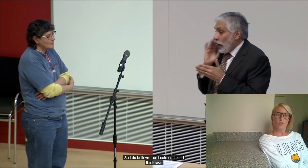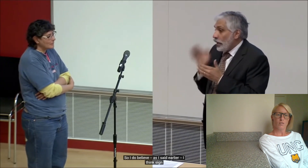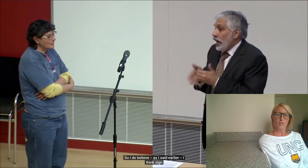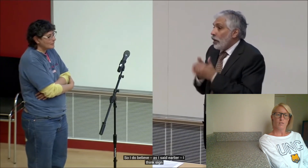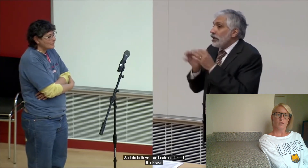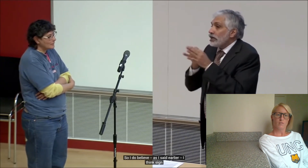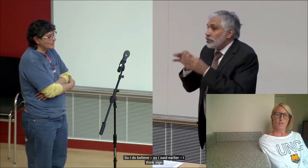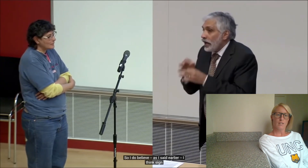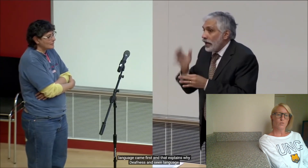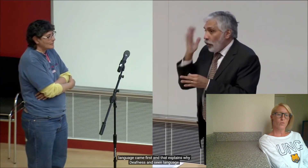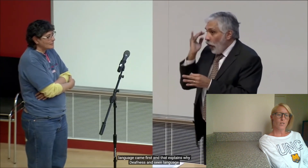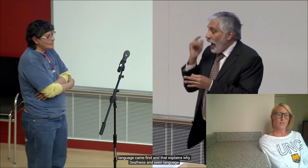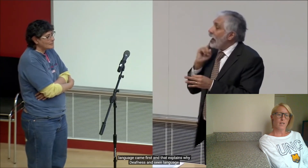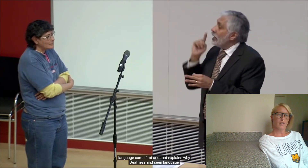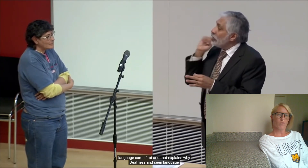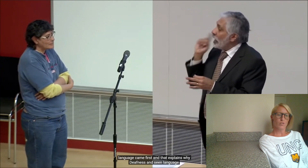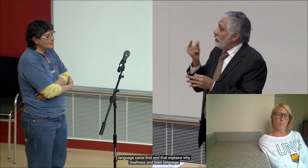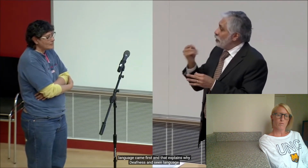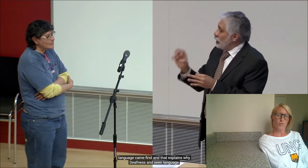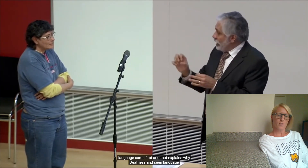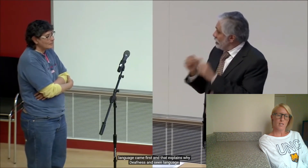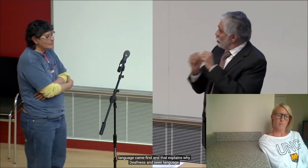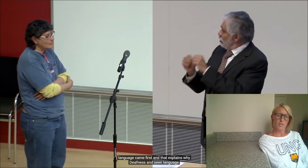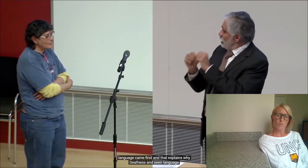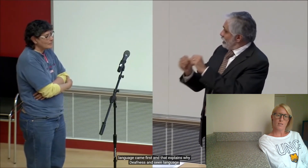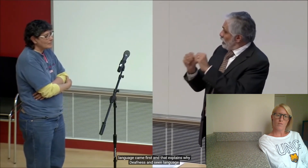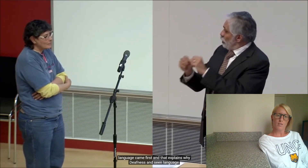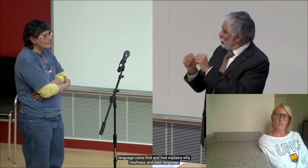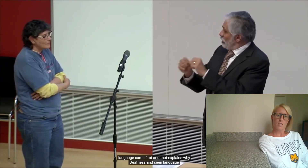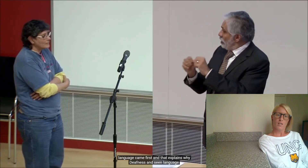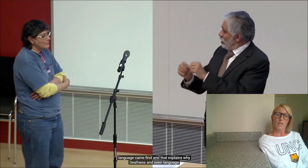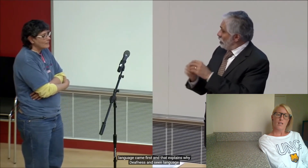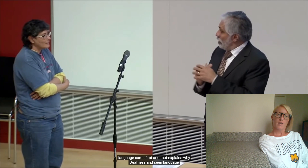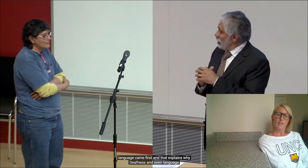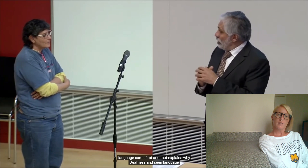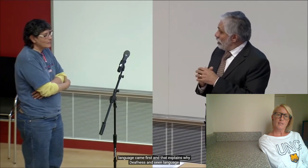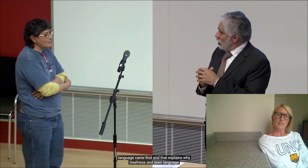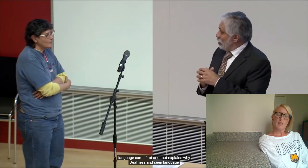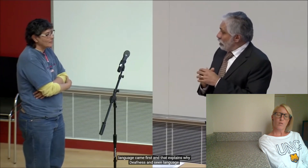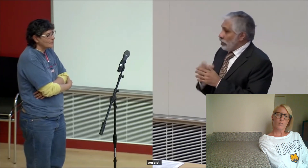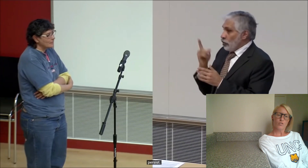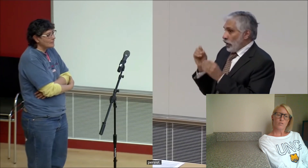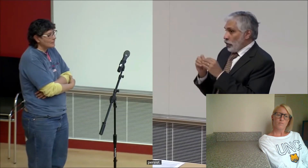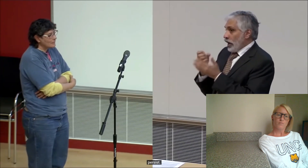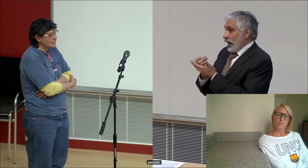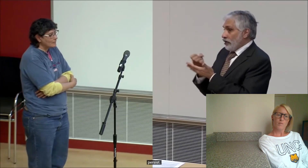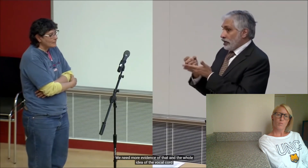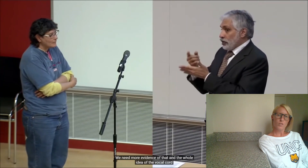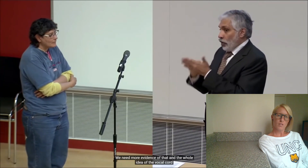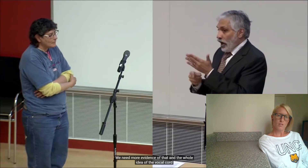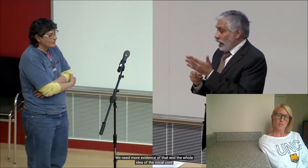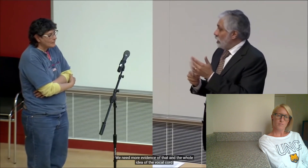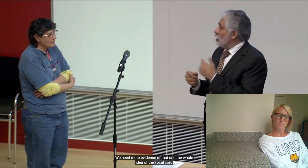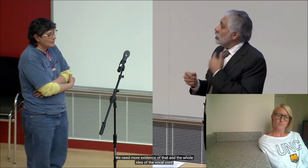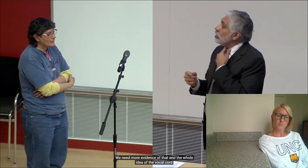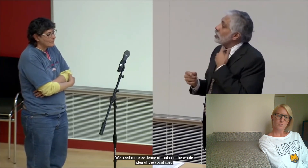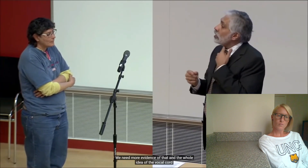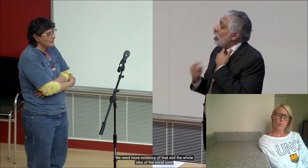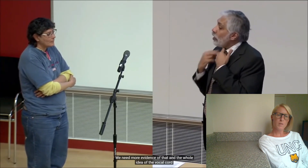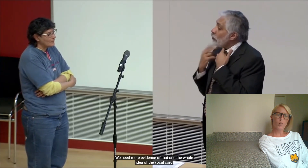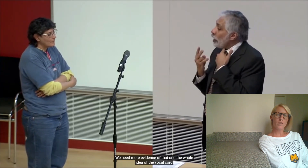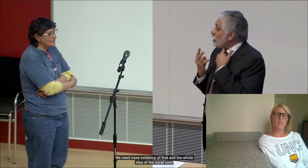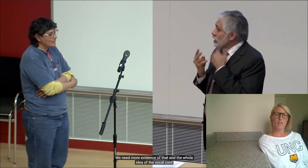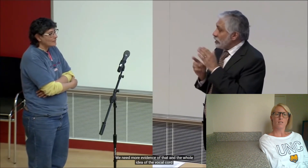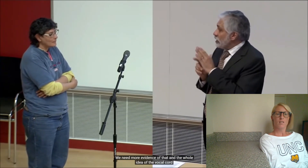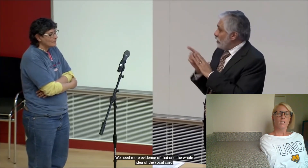as I said earlier, that I think sign language came first, and that explains why deafness and sign language persist. We need more